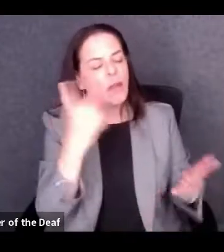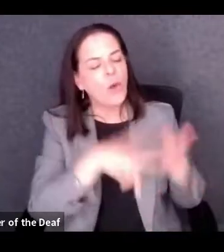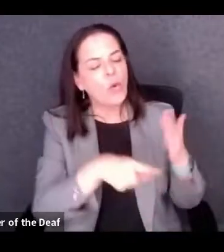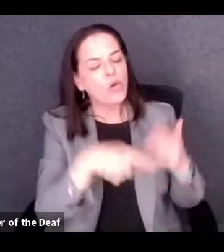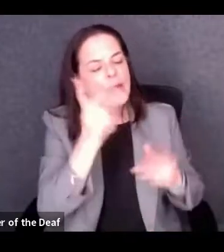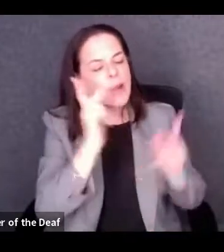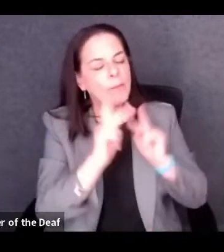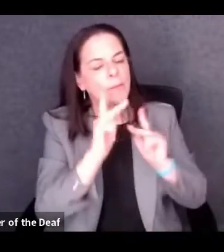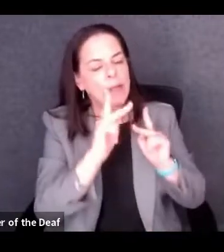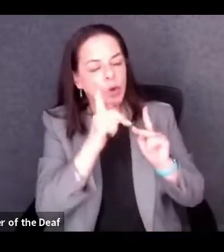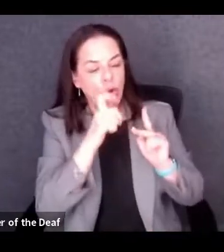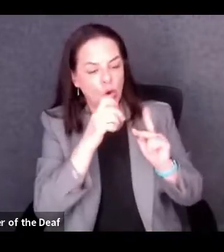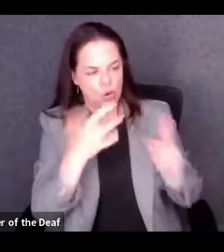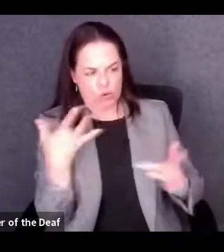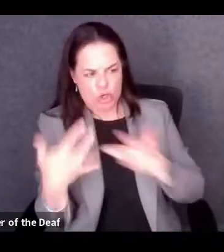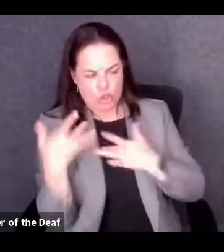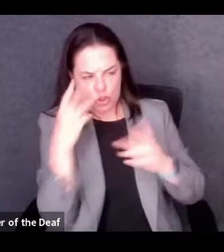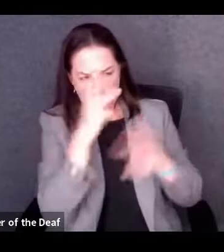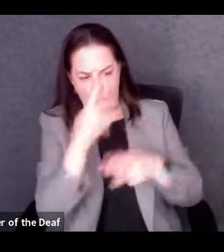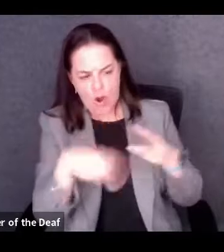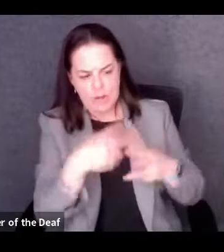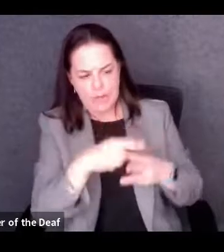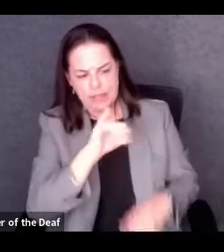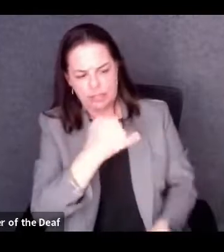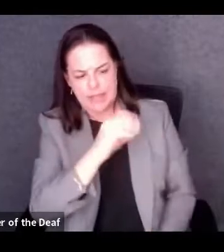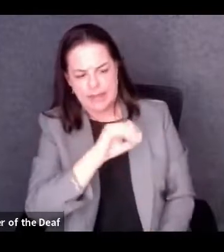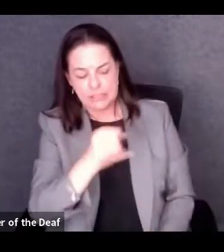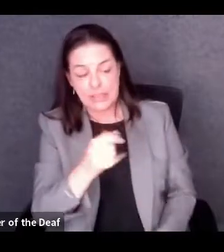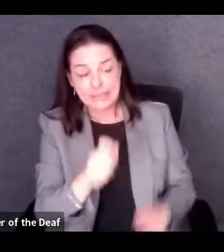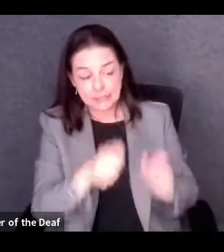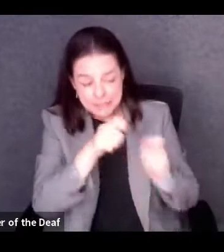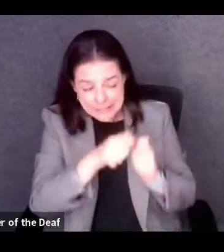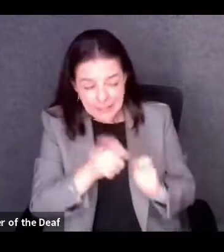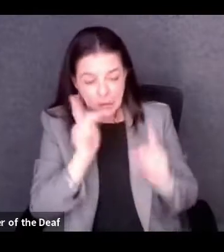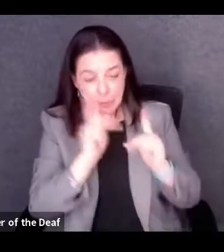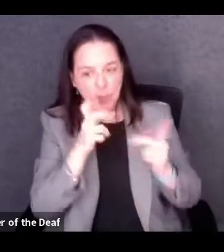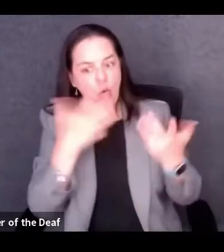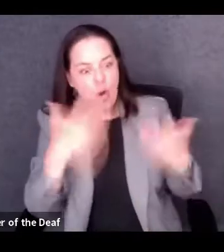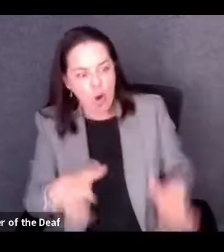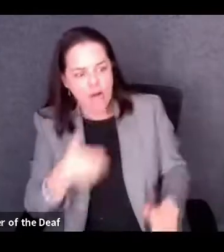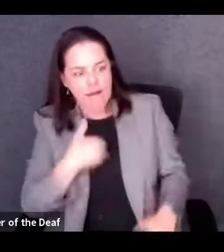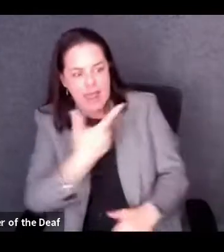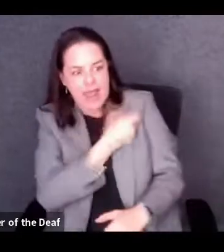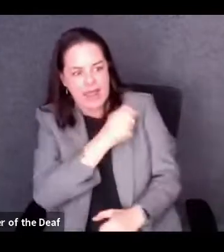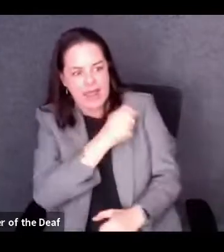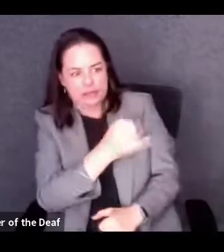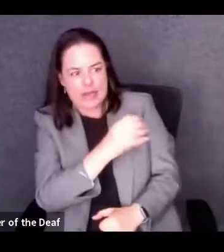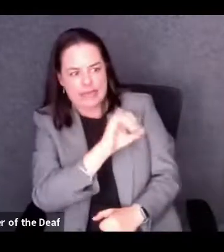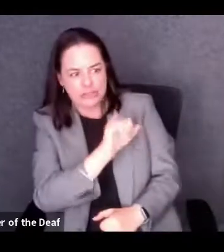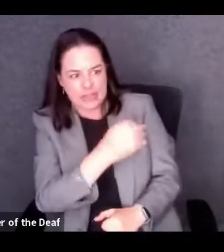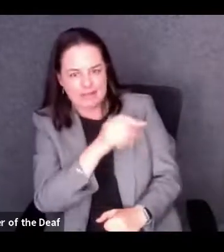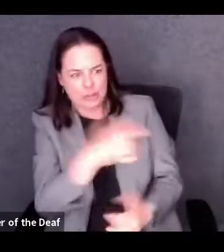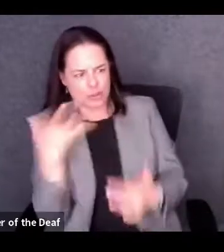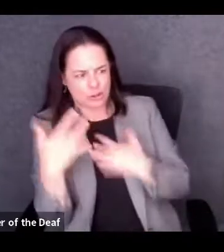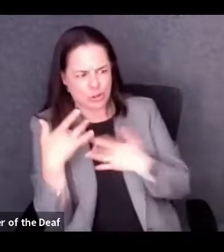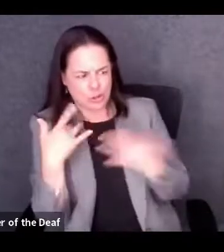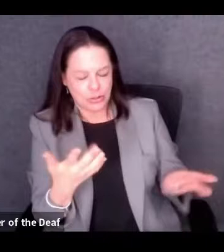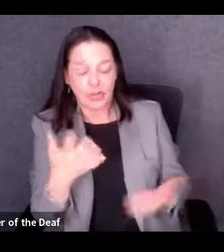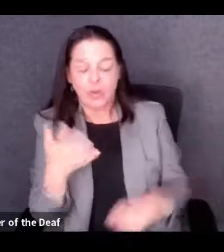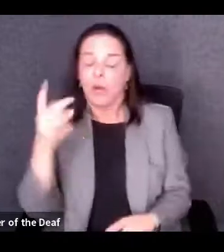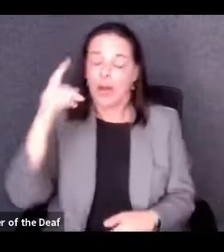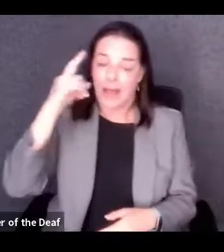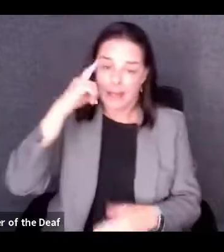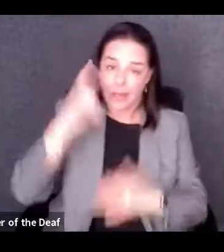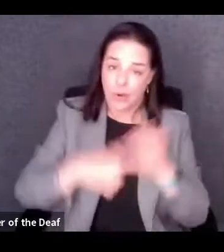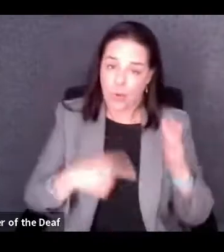have concerns about the J&J vaccine, specifically those who have taken it already? You know, I think that what we hit on is